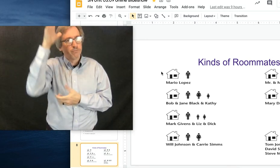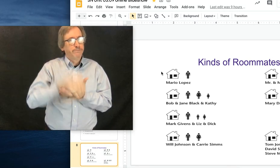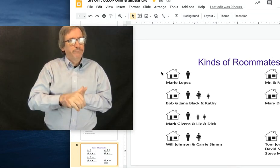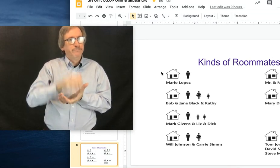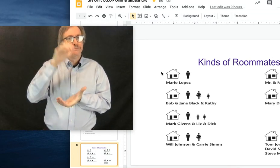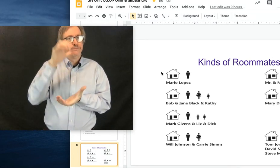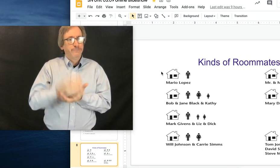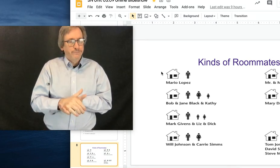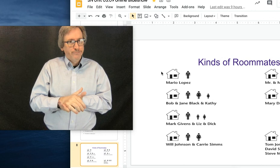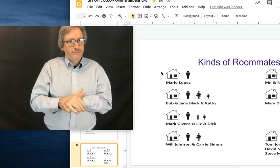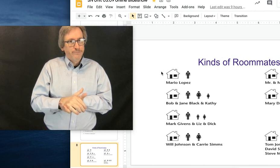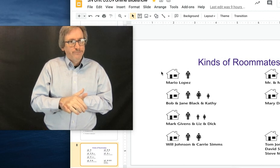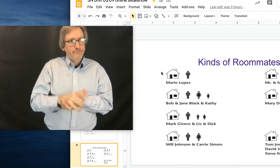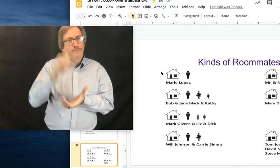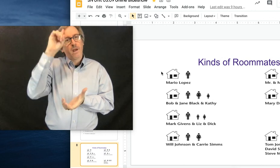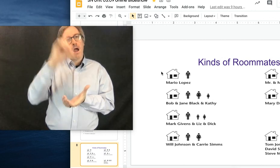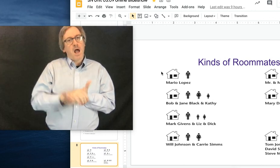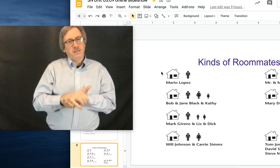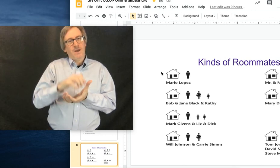mother.